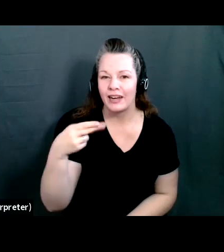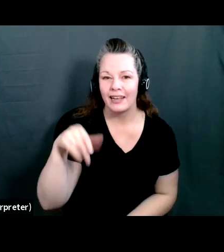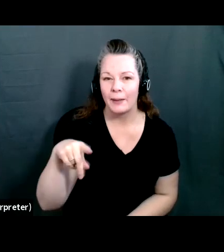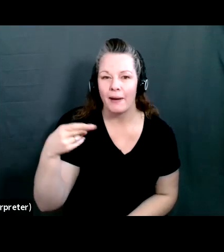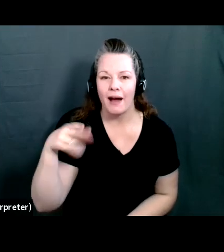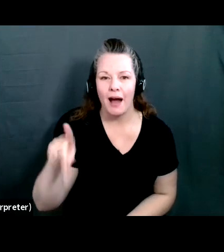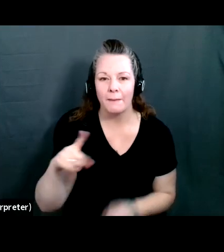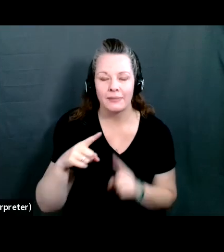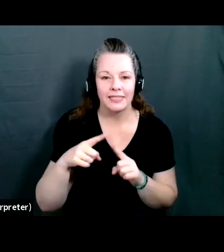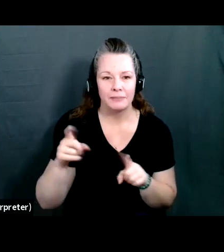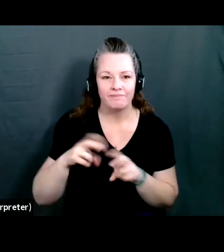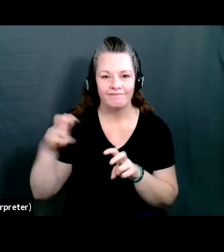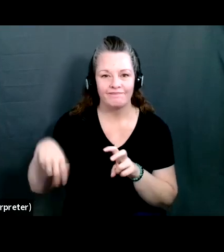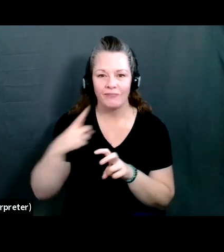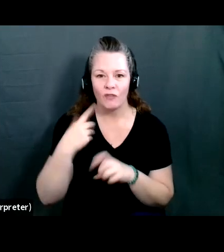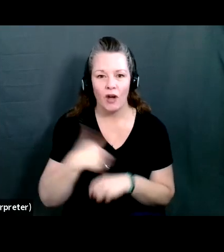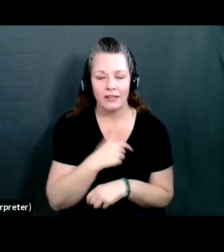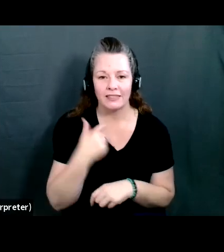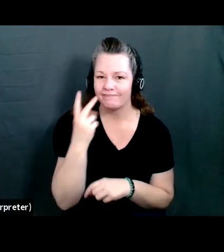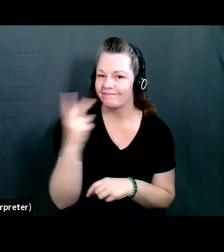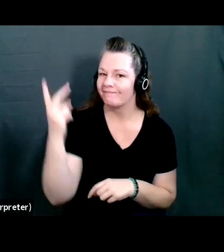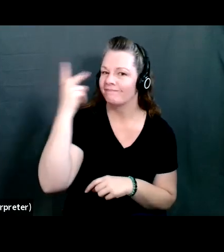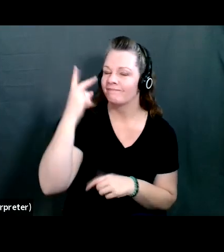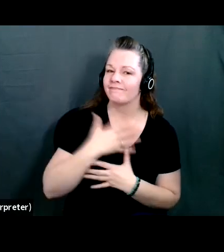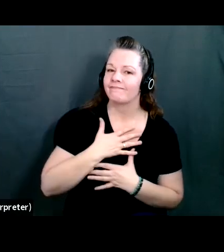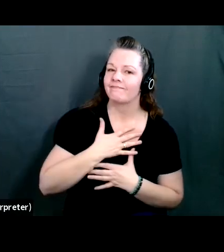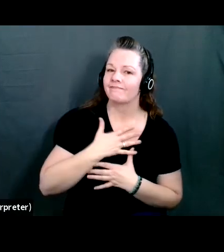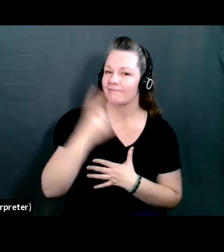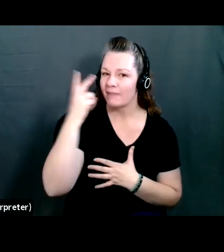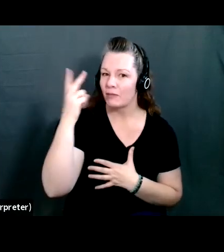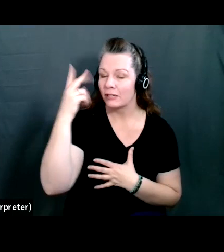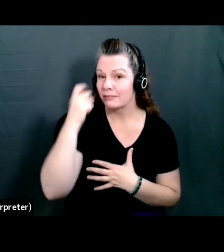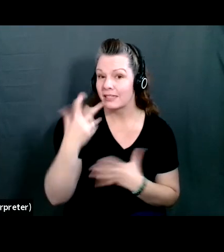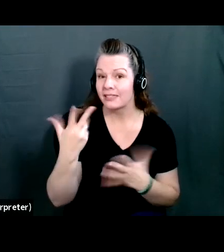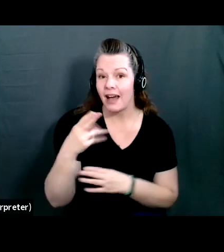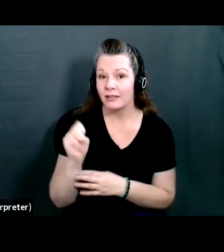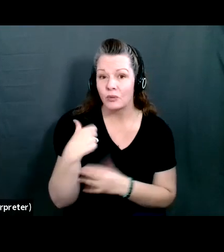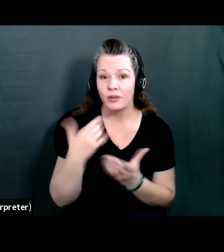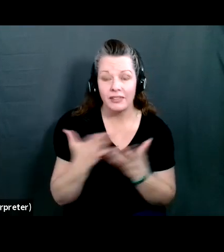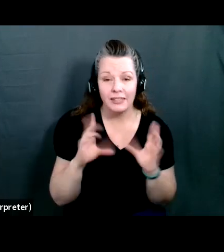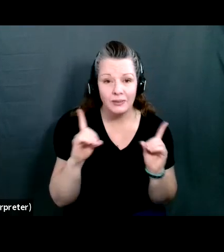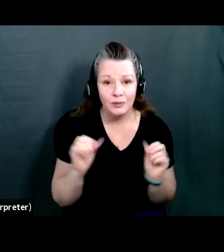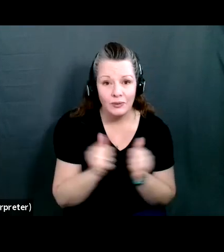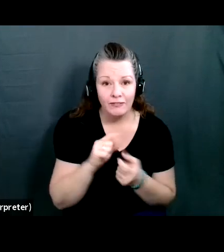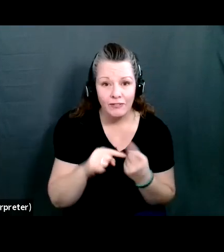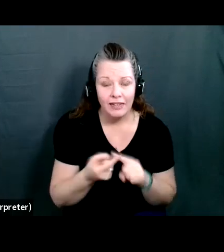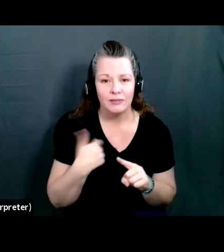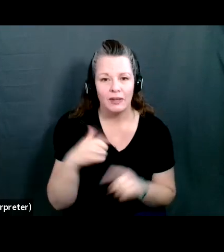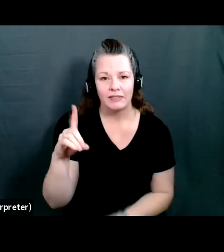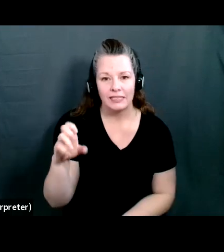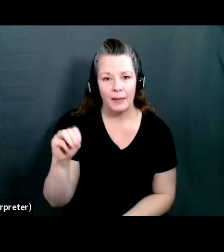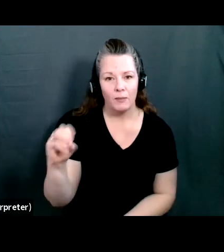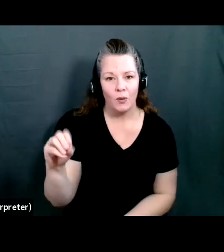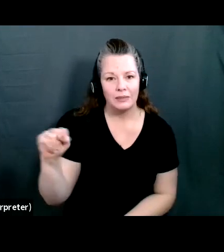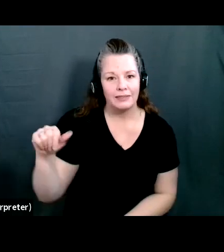on us. And I have all these memories of that because when I was in high school, the thing I used to do with my friends is we should try to get our demo tapes to the rappers